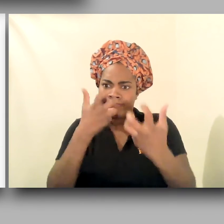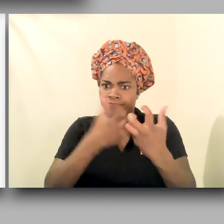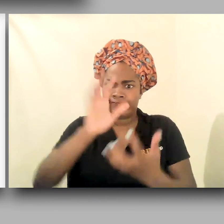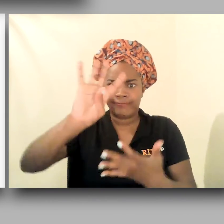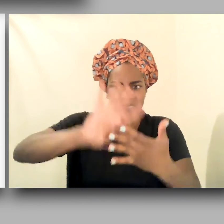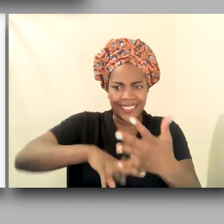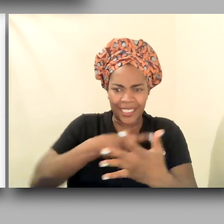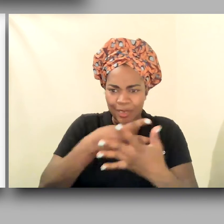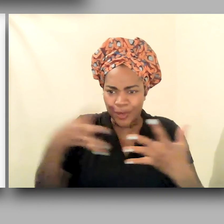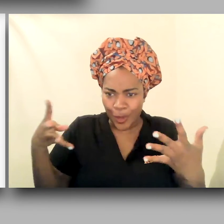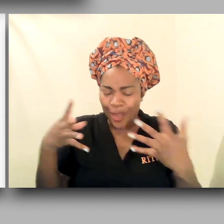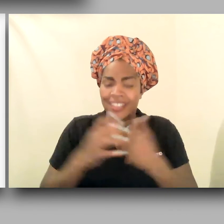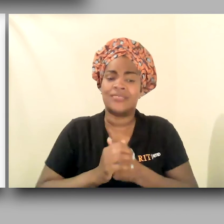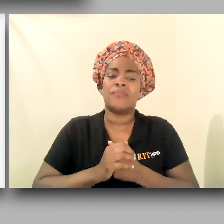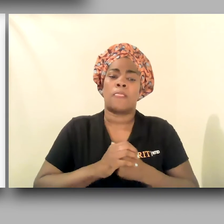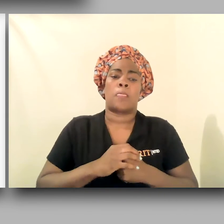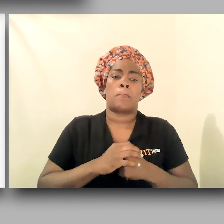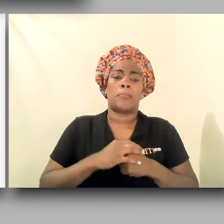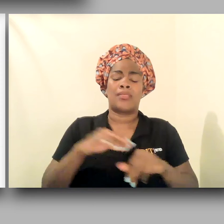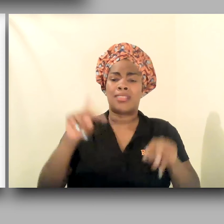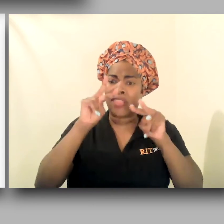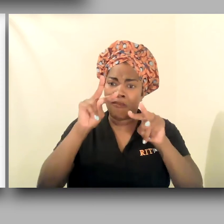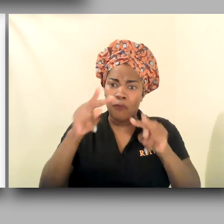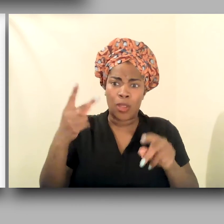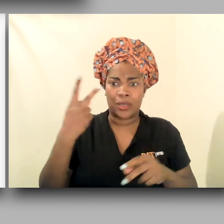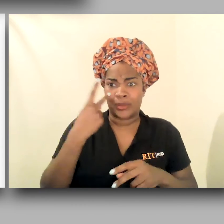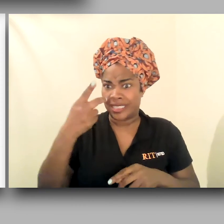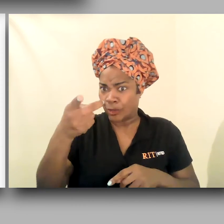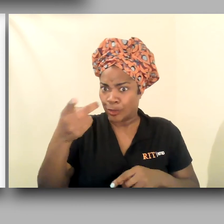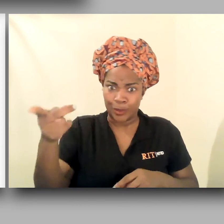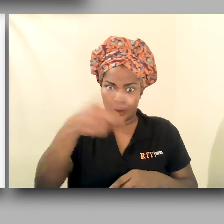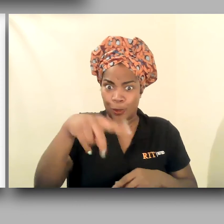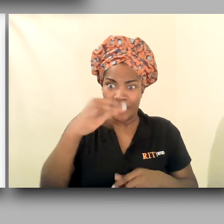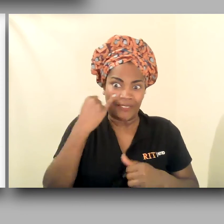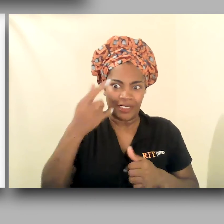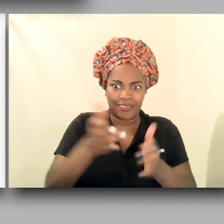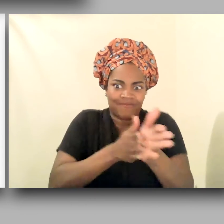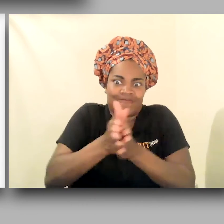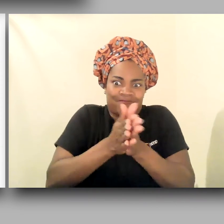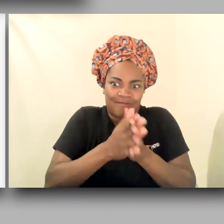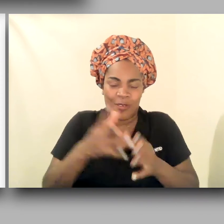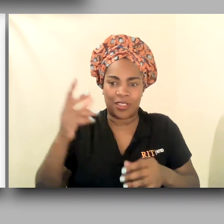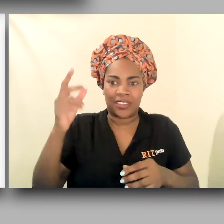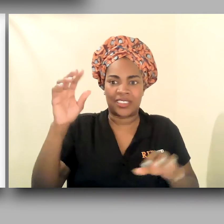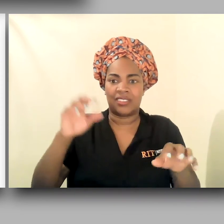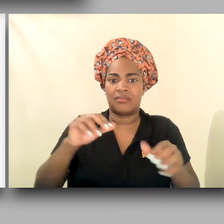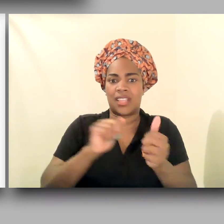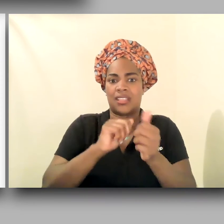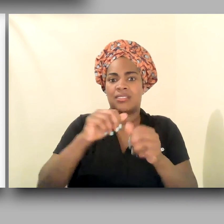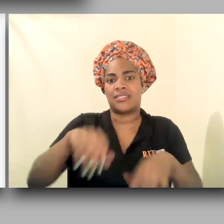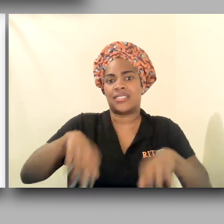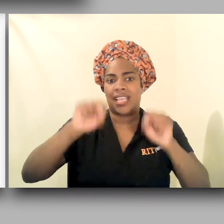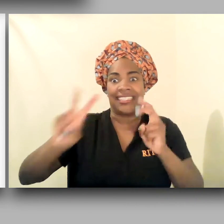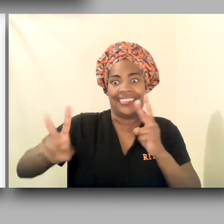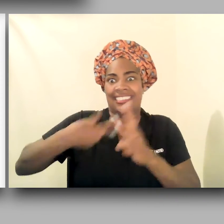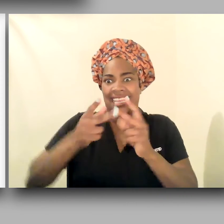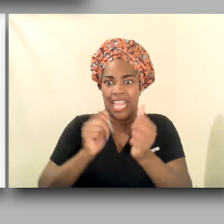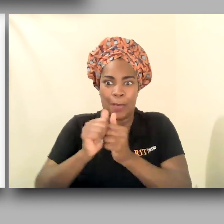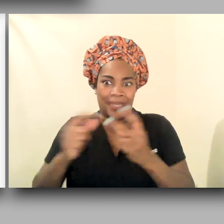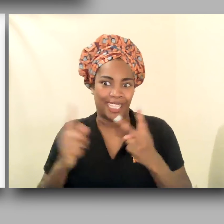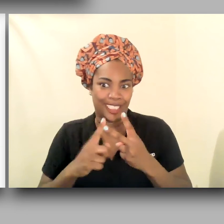So, and then we have the Tech Girls and Tech Boys Camp. I'm really looking forward to seeing everybody's